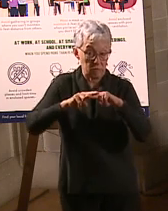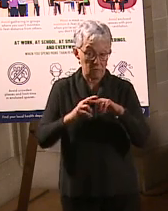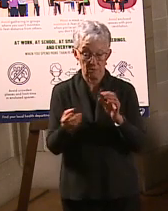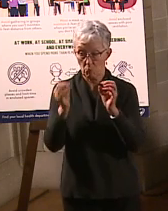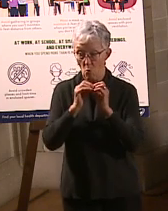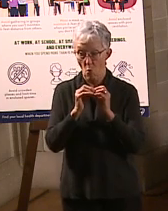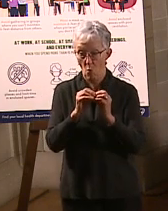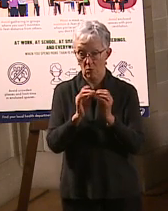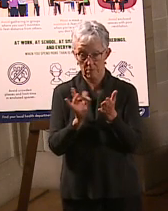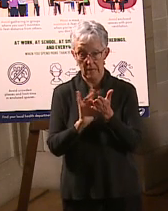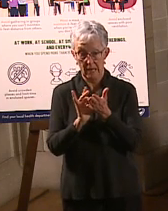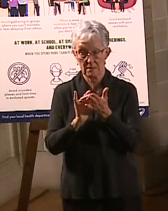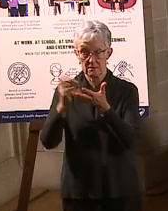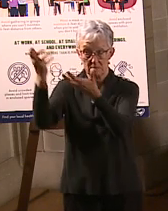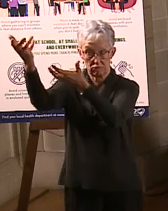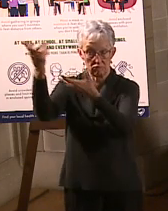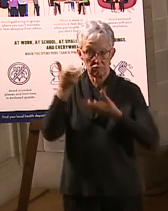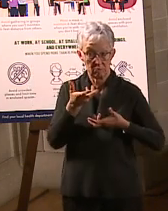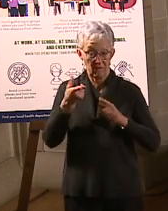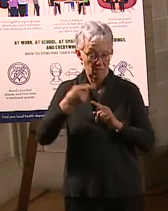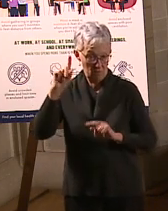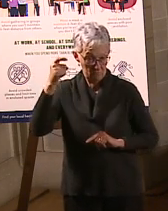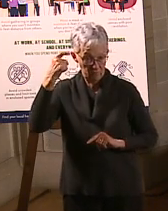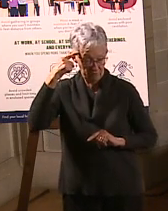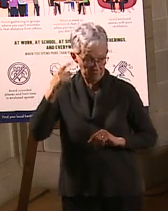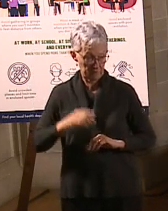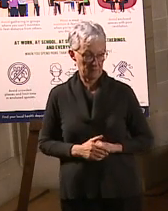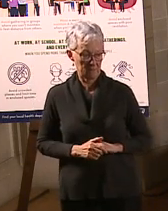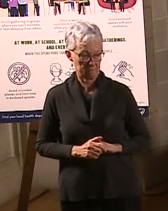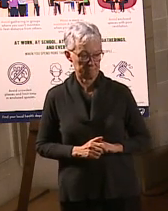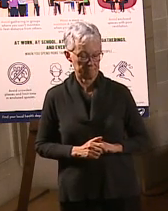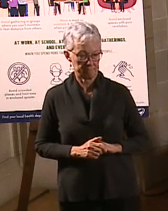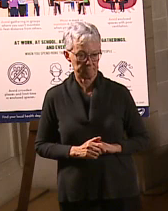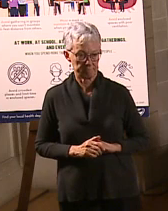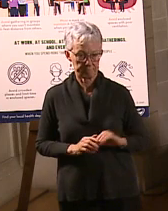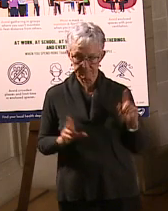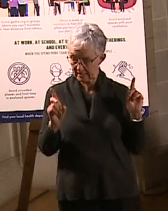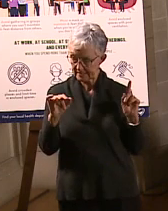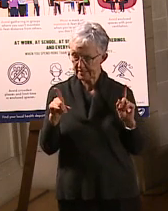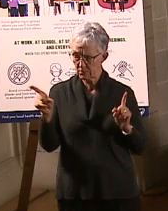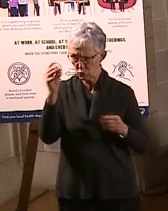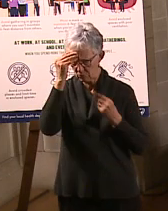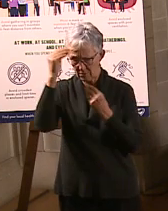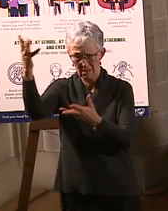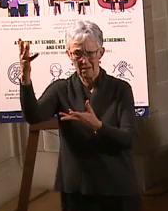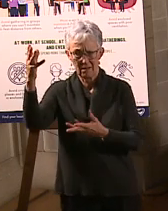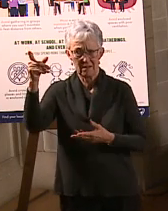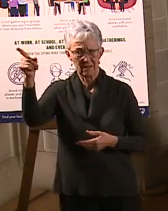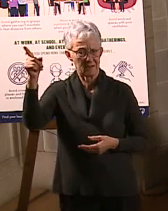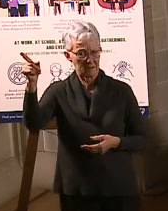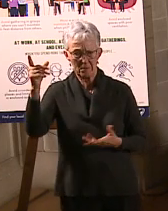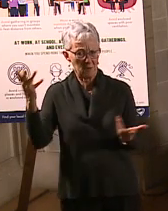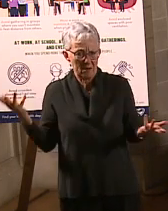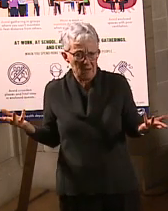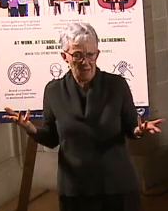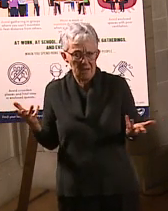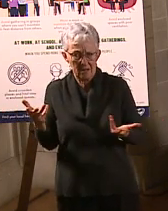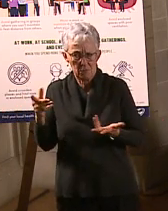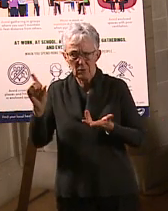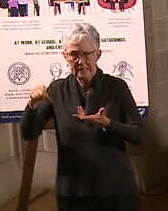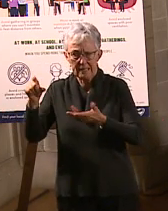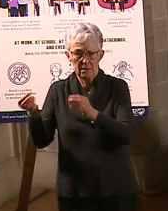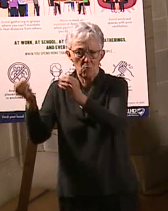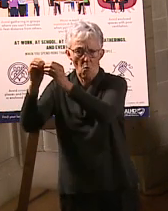Have you brought the issue to the attention of Operation Warp Speed, and if so, what do they say about the upcoming supply? And again, we've not had